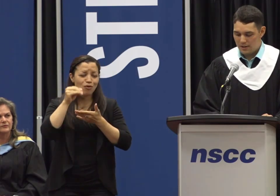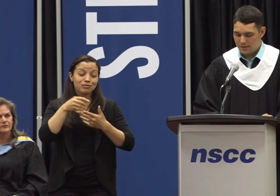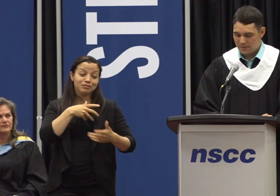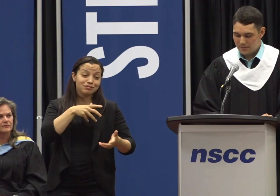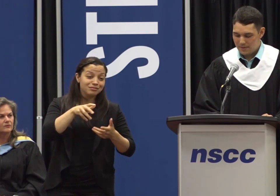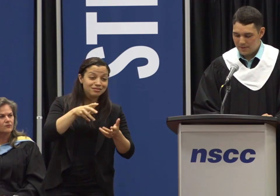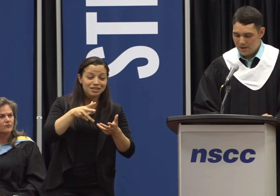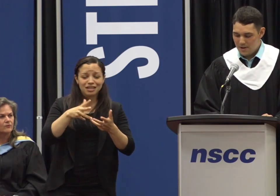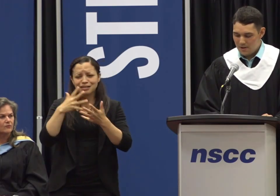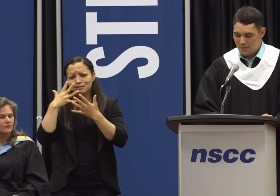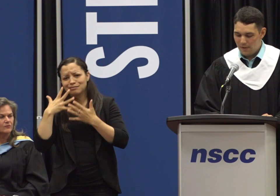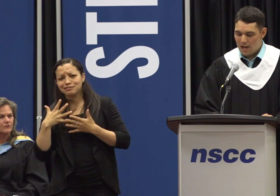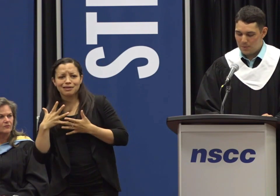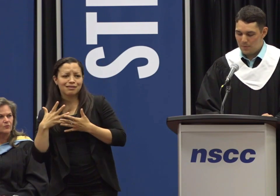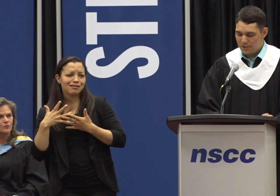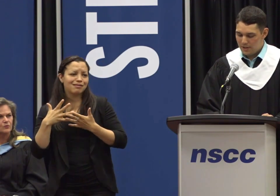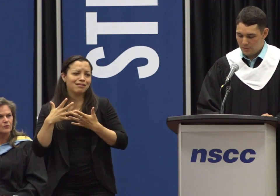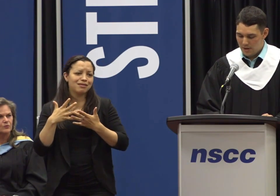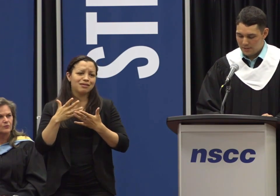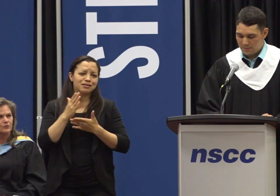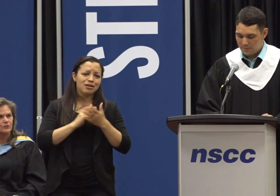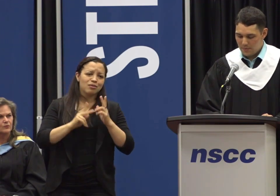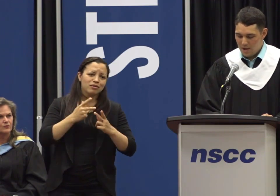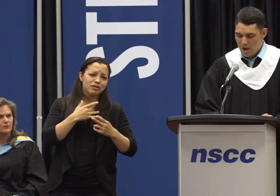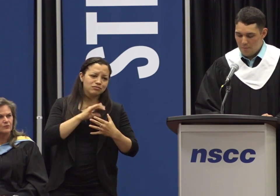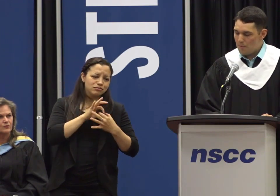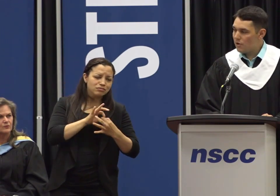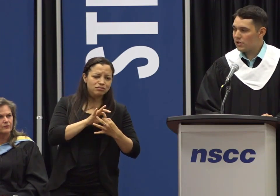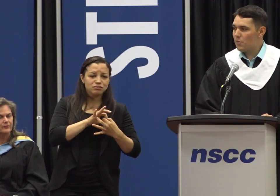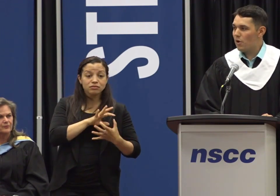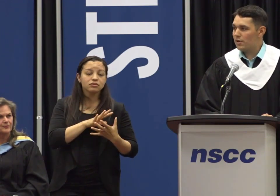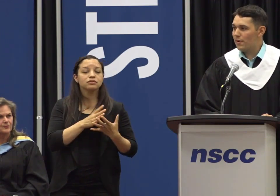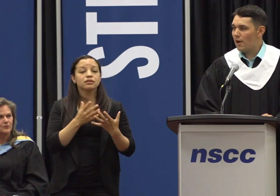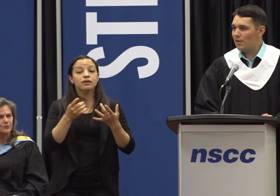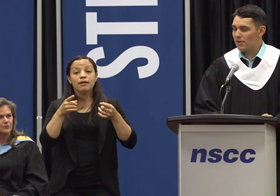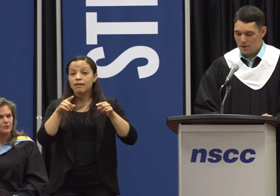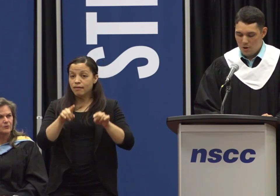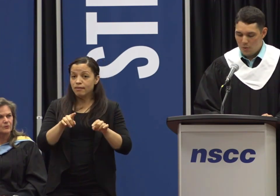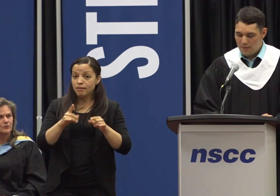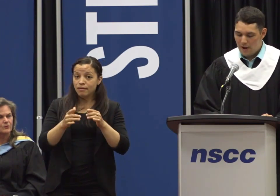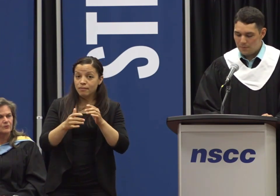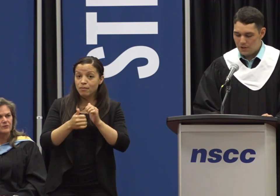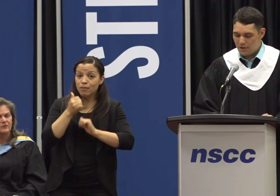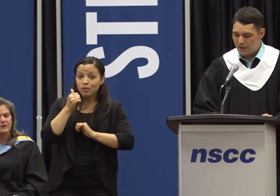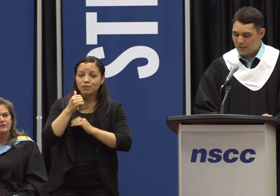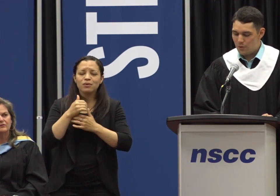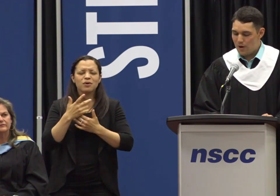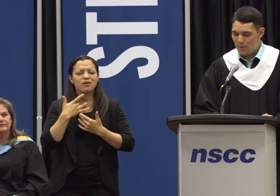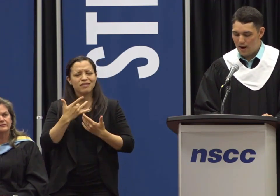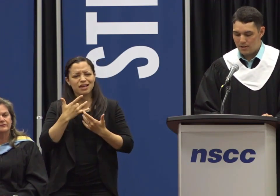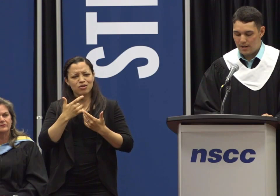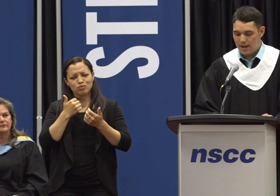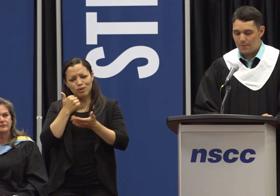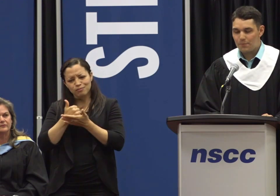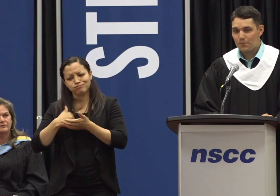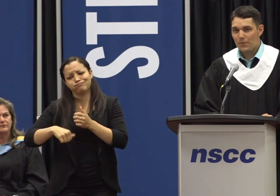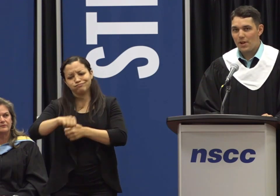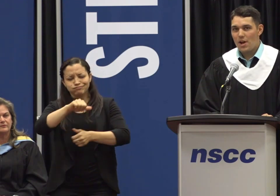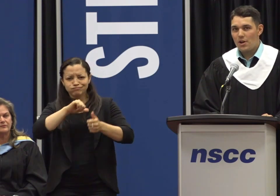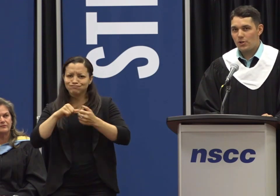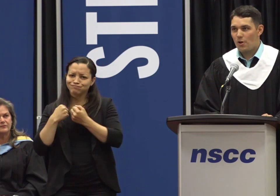shared tears. We've lost people dear to us. But most important of all, we have helped each other get to where we are